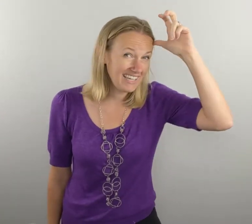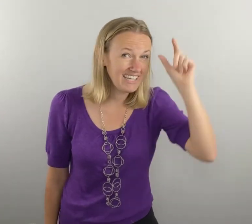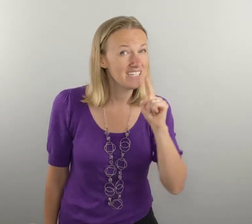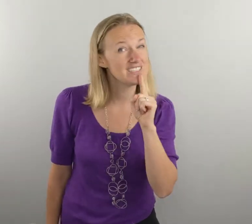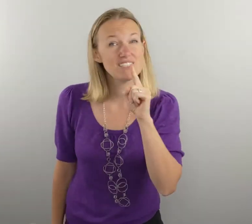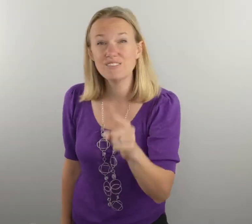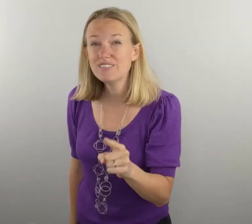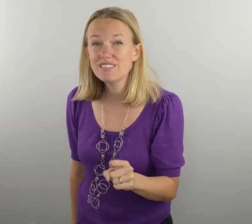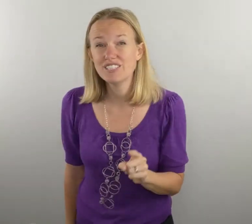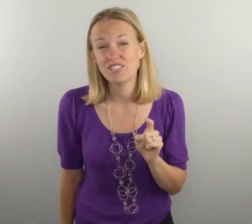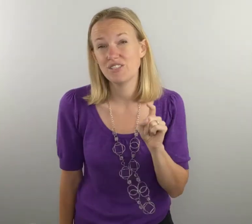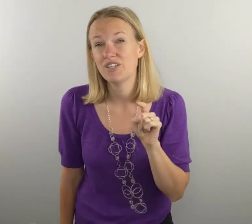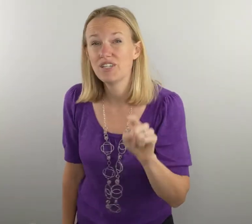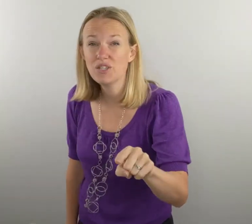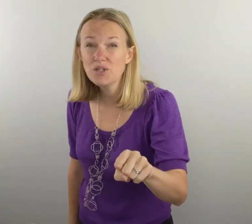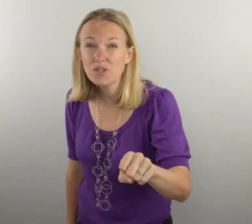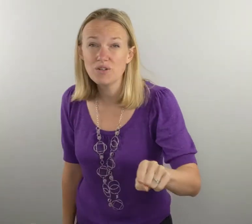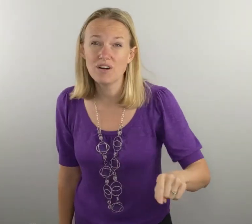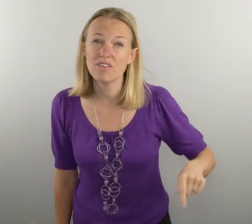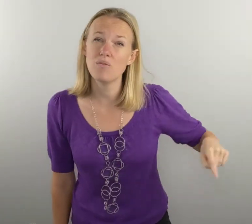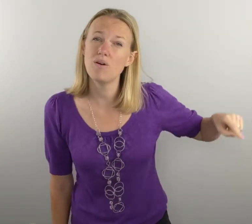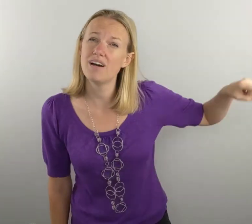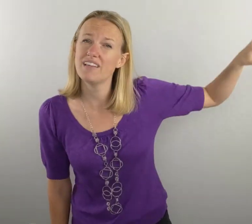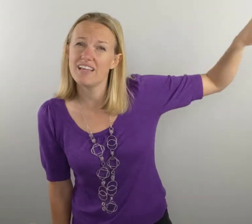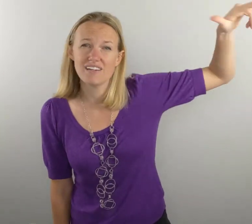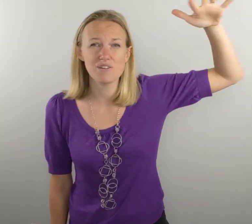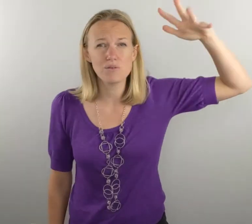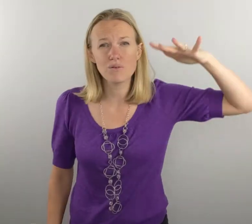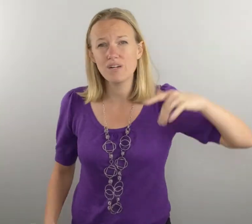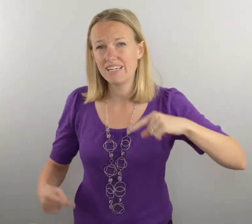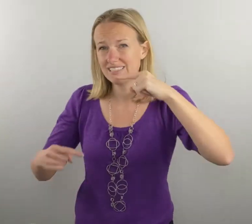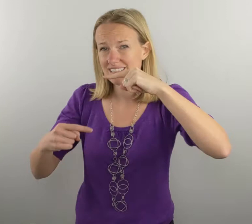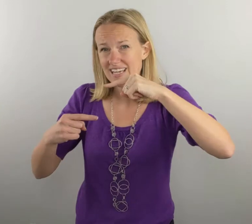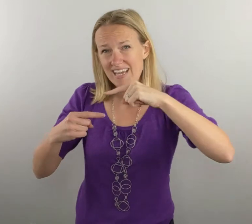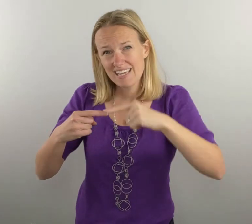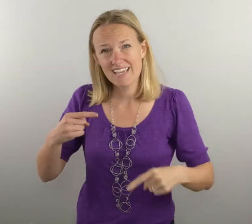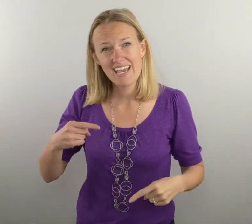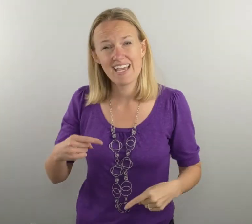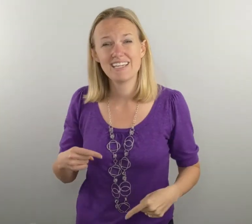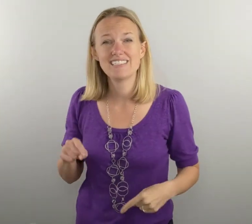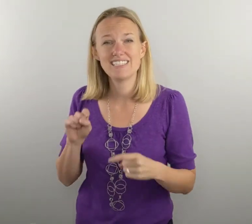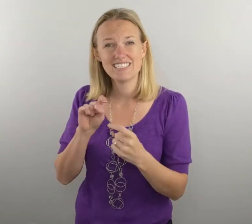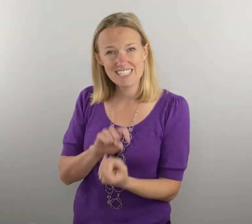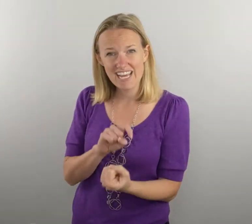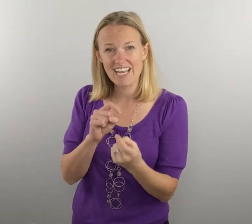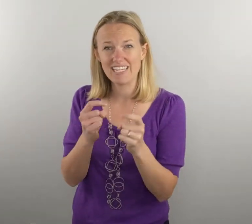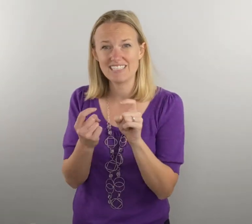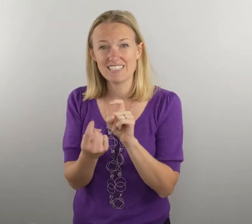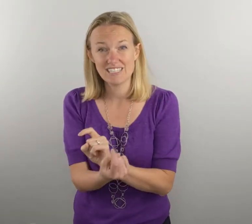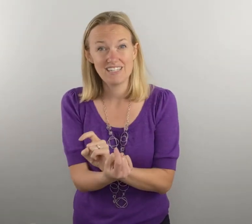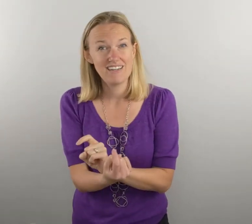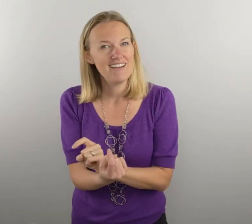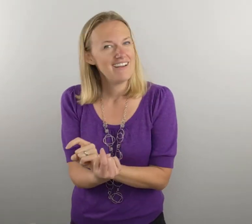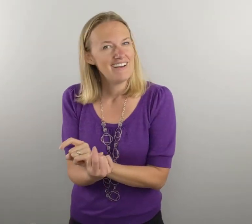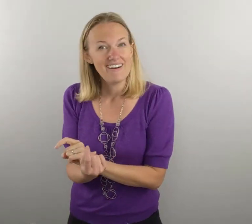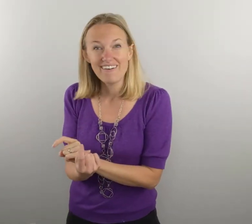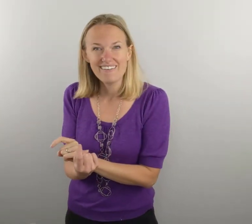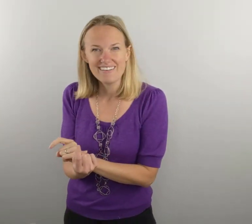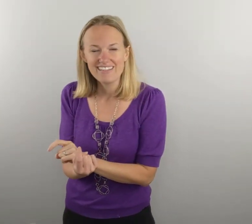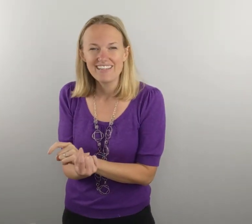he told you you are the one that grace can't change. Oh, you